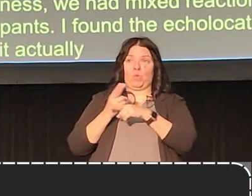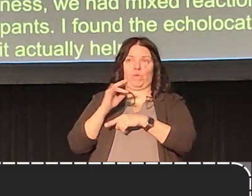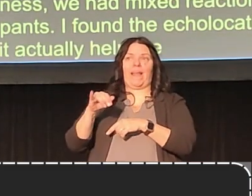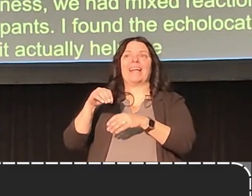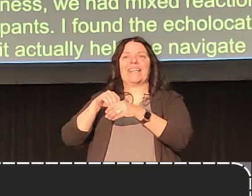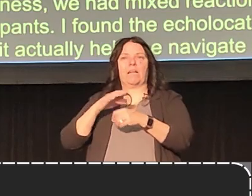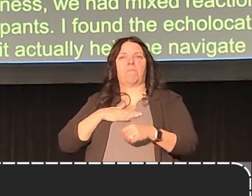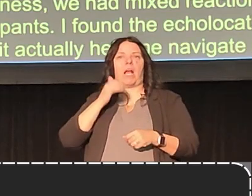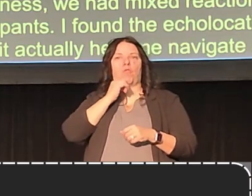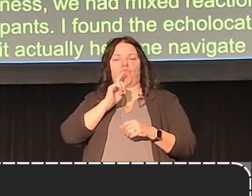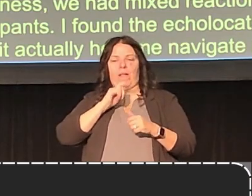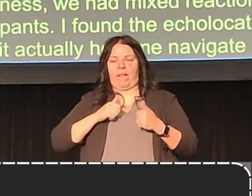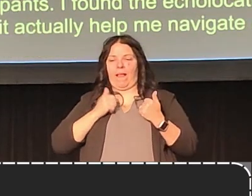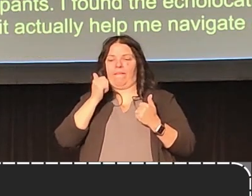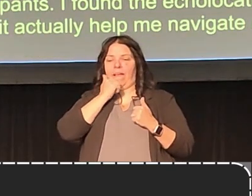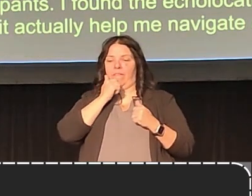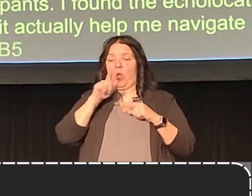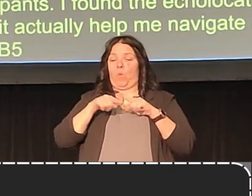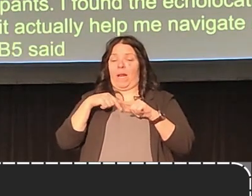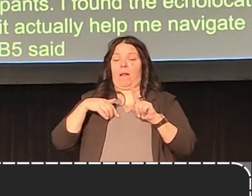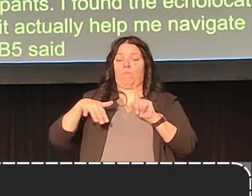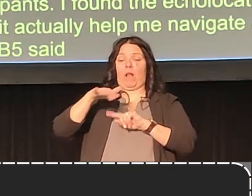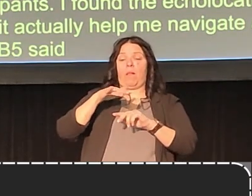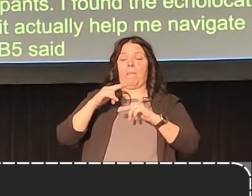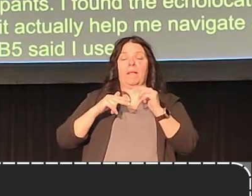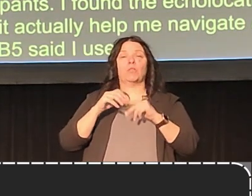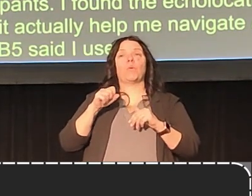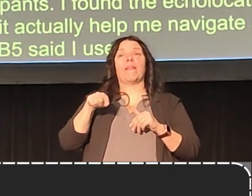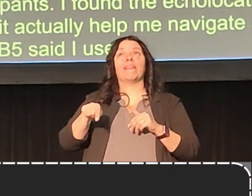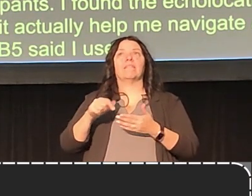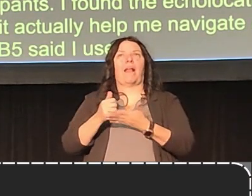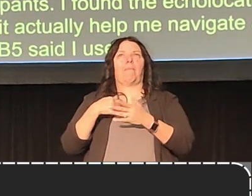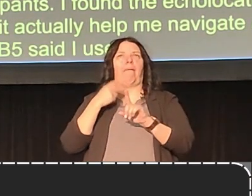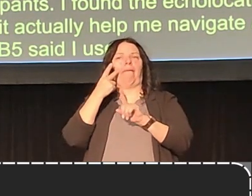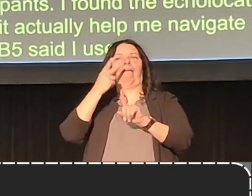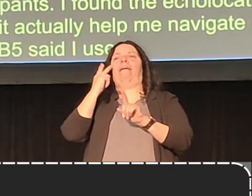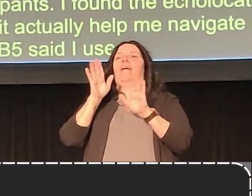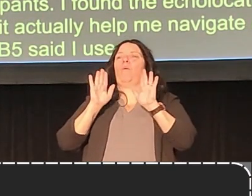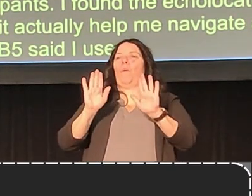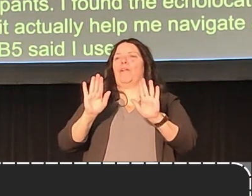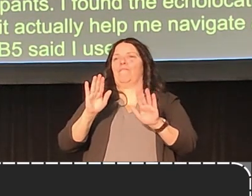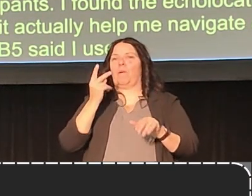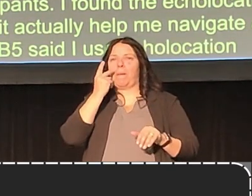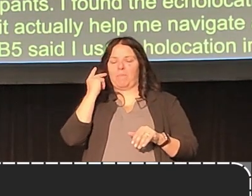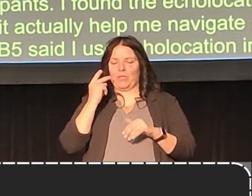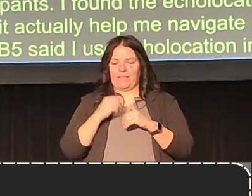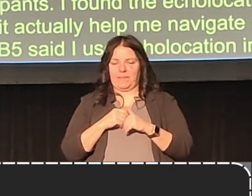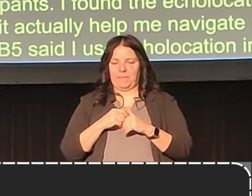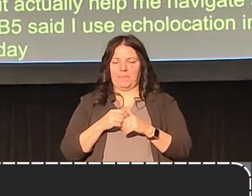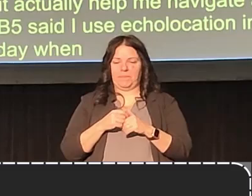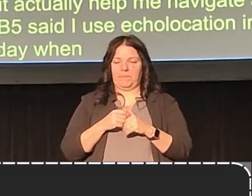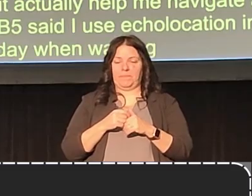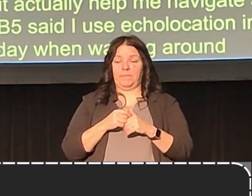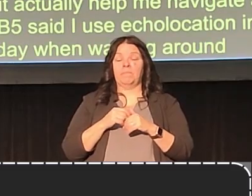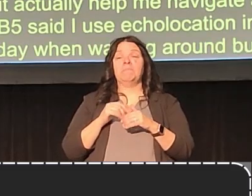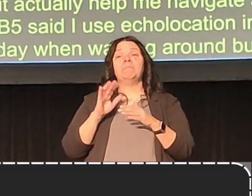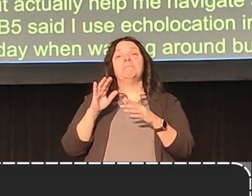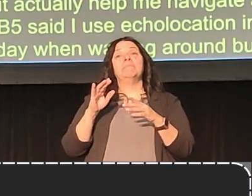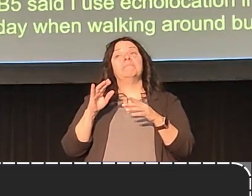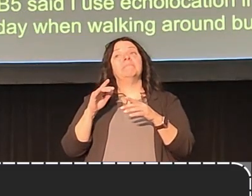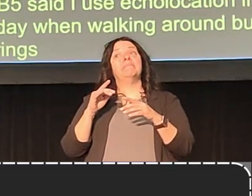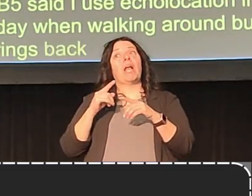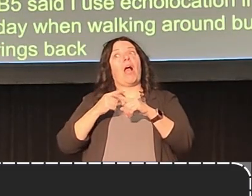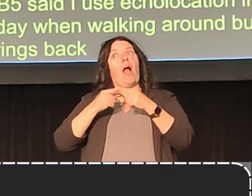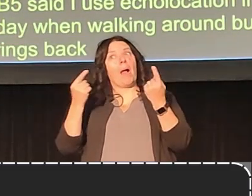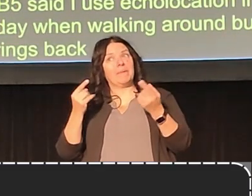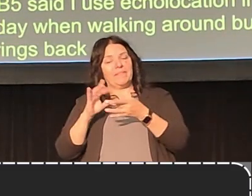echolocation in real life every day when walking around buildings, so this brings back awesome memories. In contrast, B2